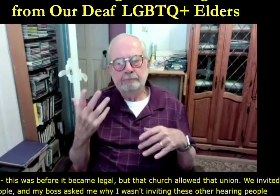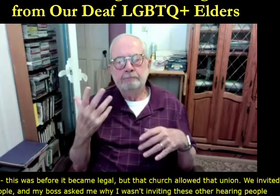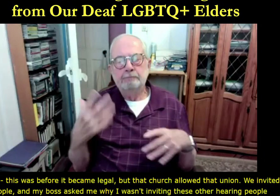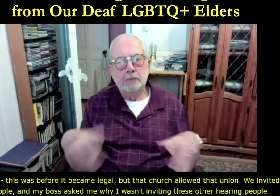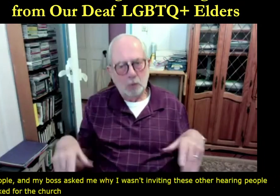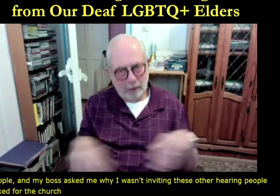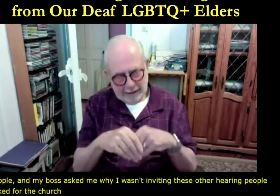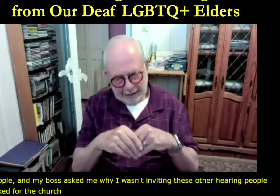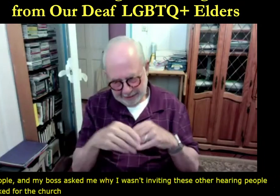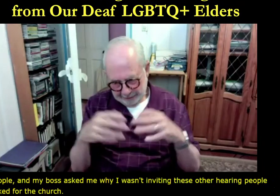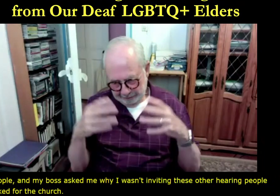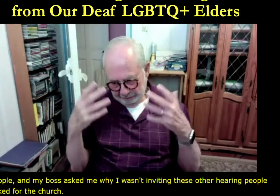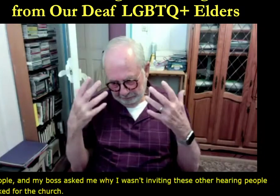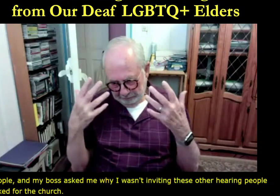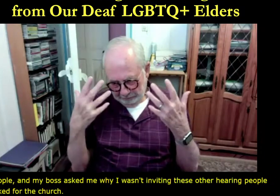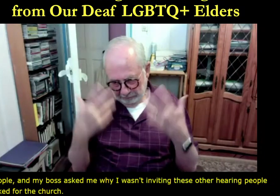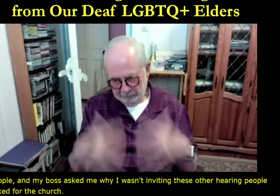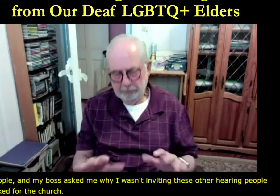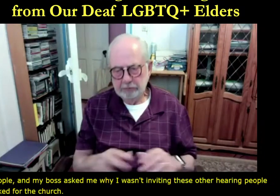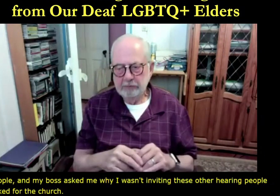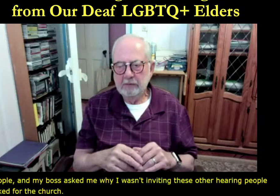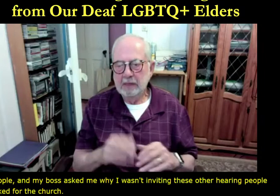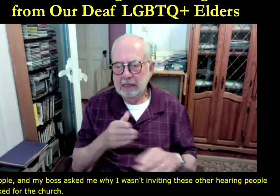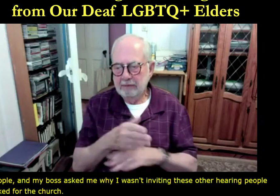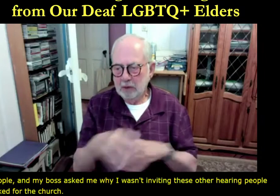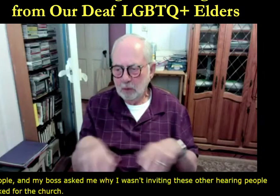of hearing and deaf but we we had a bigger wedding